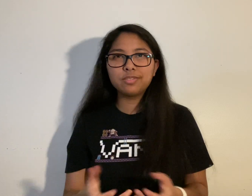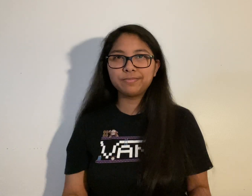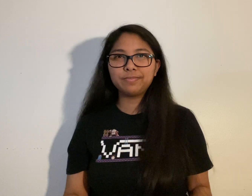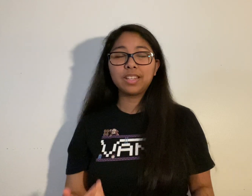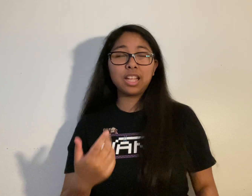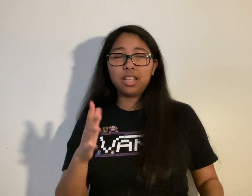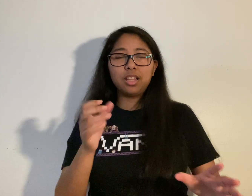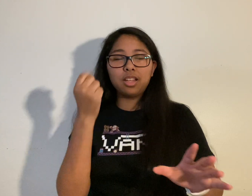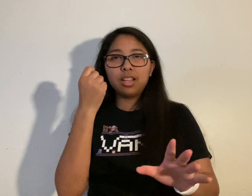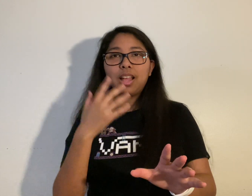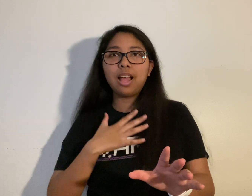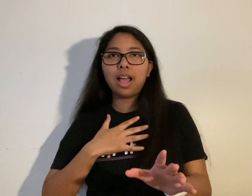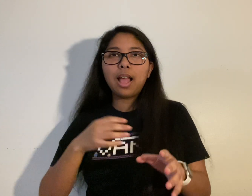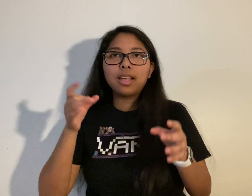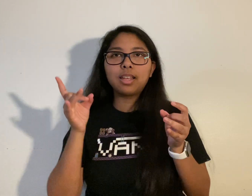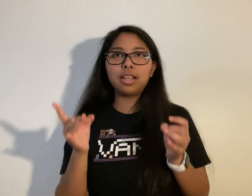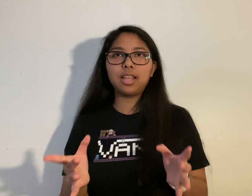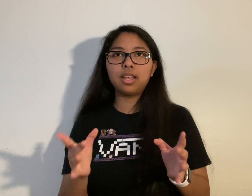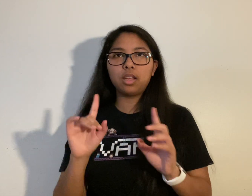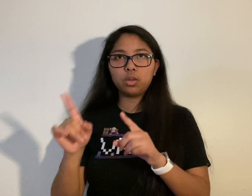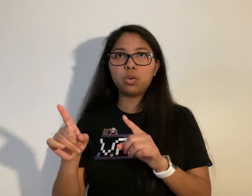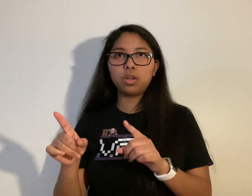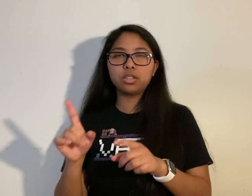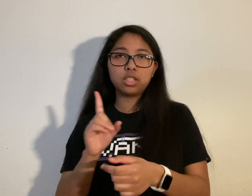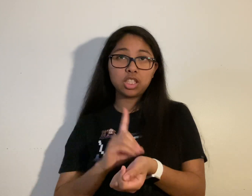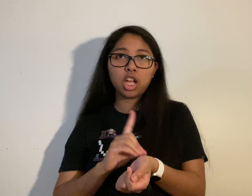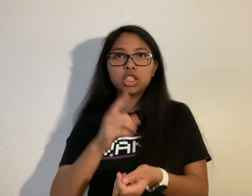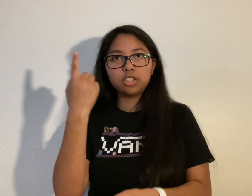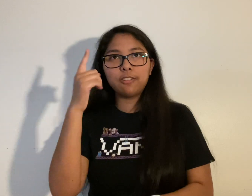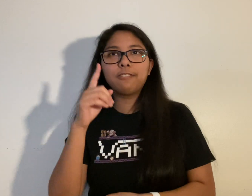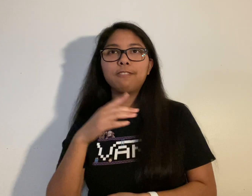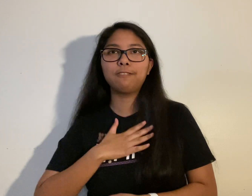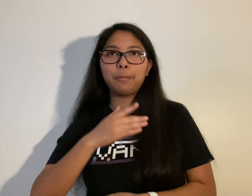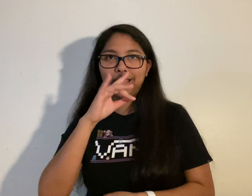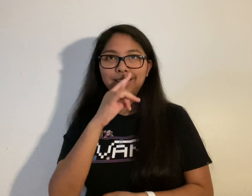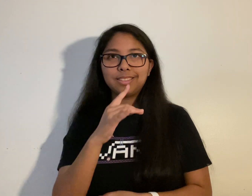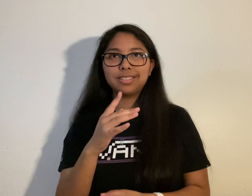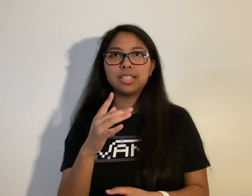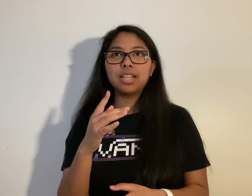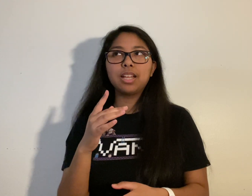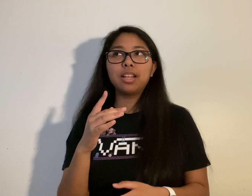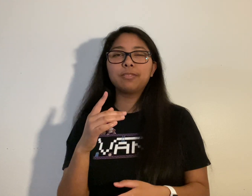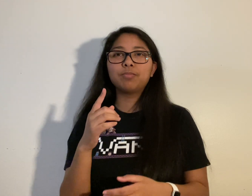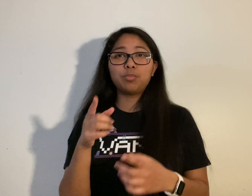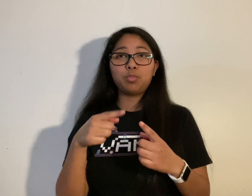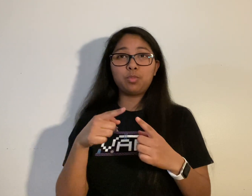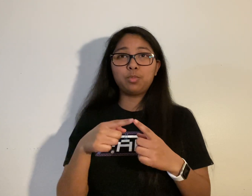especially when it's a new doctor seeing them because their regular doctor is not available. I am not only stressed and